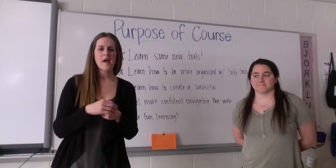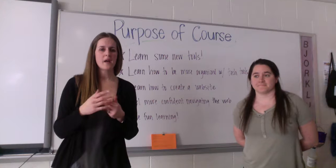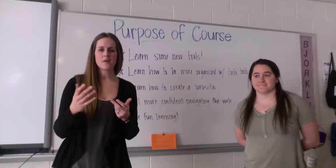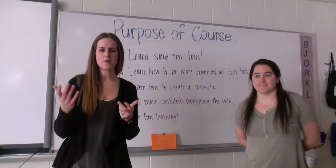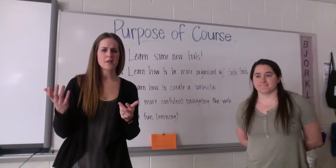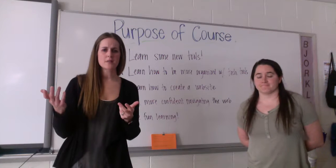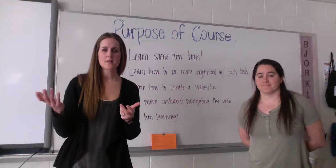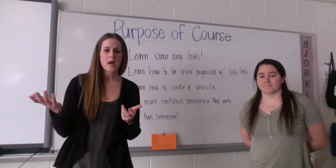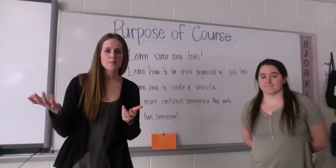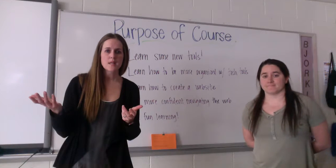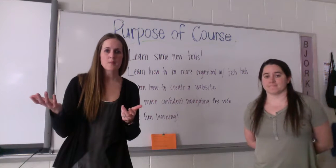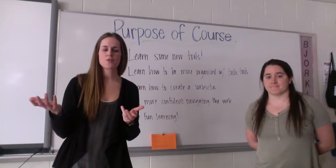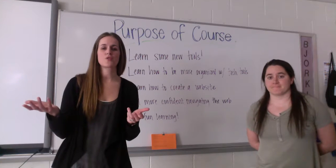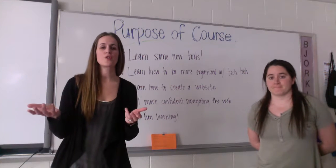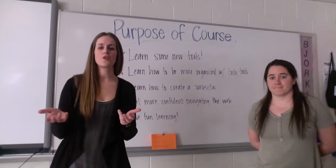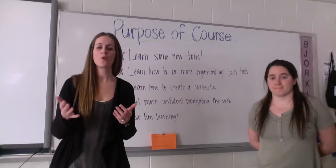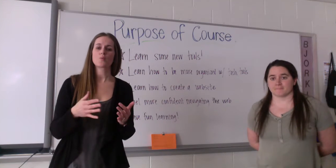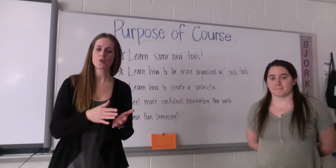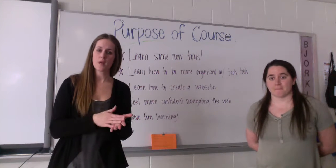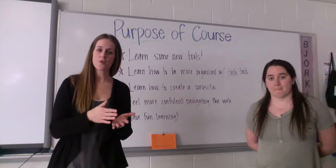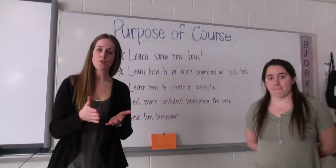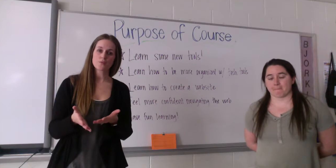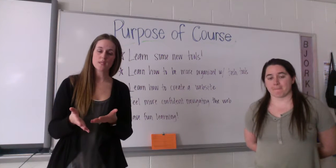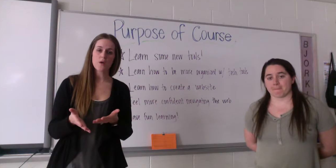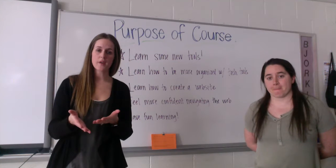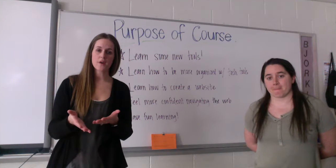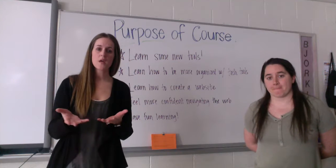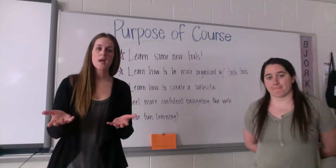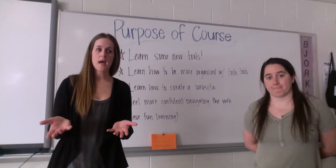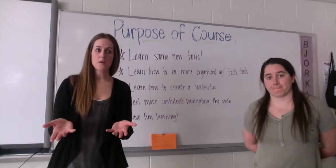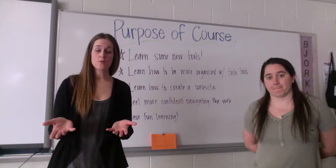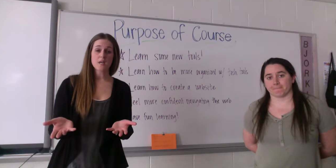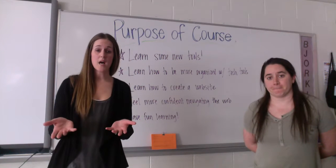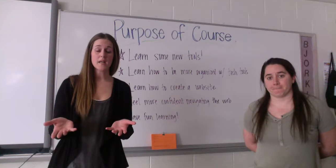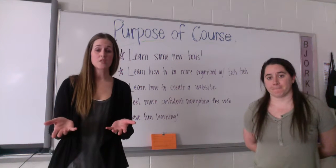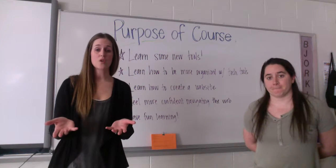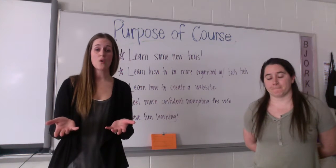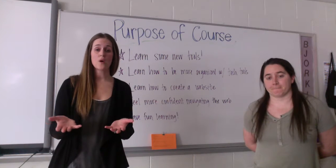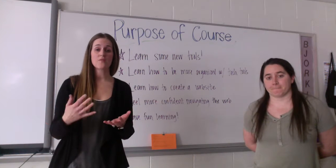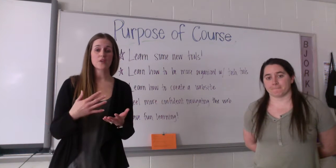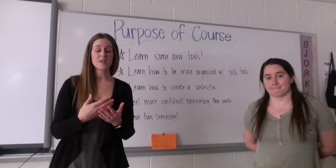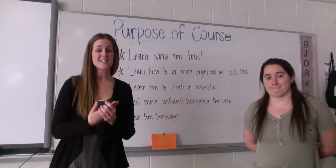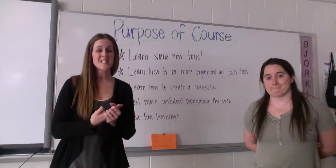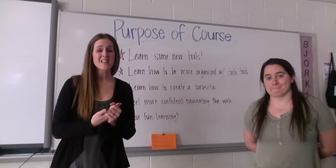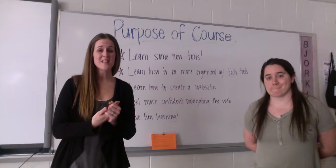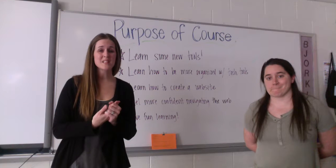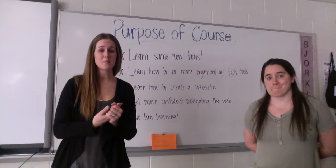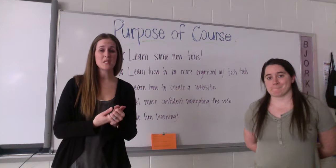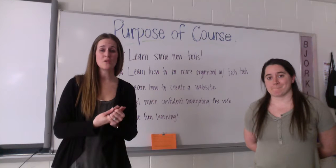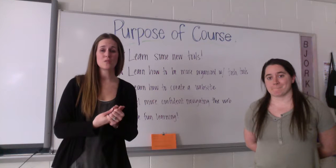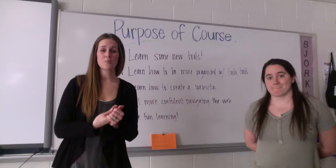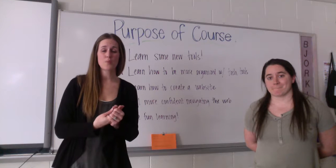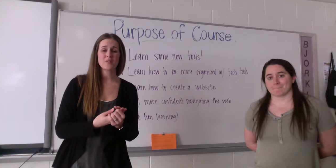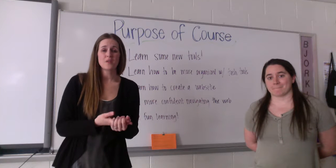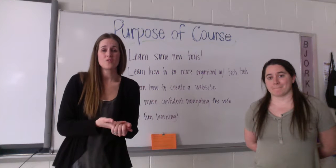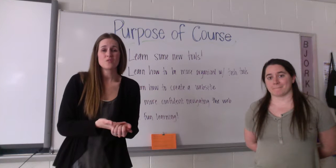and everything's timestamped. So they're going to know when we're down there who's down there and who's on it. So if there is anything that's being used inappropriately, you'll just